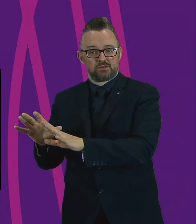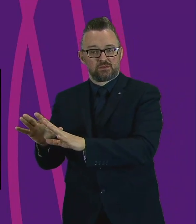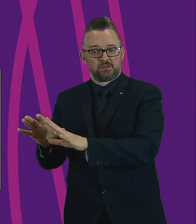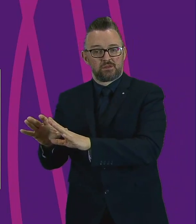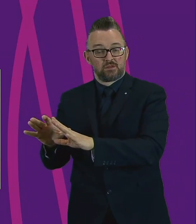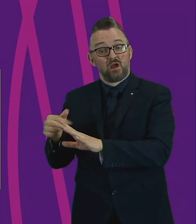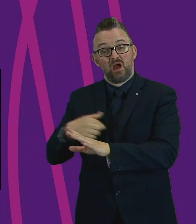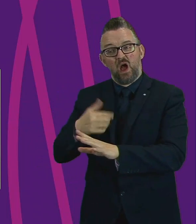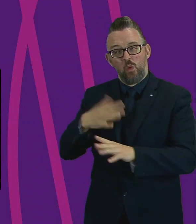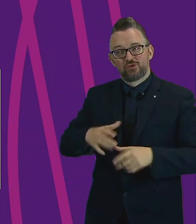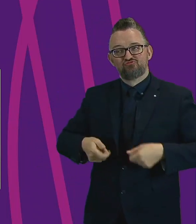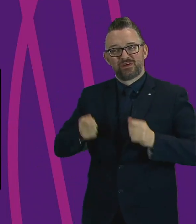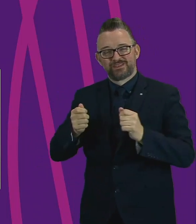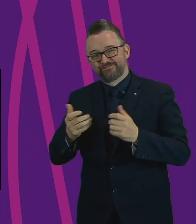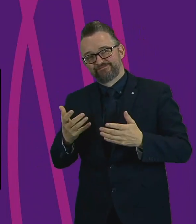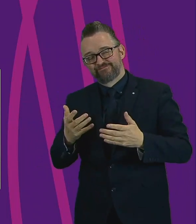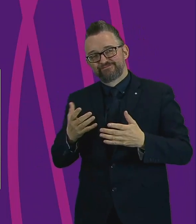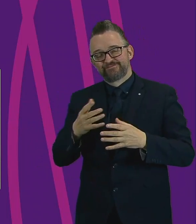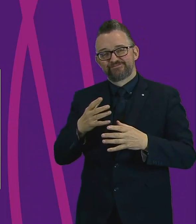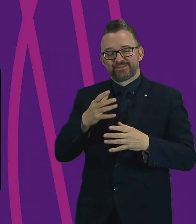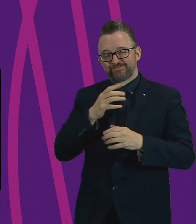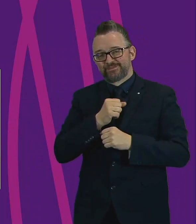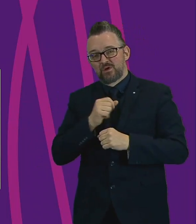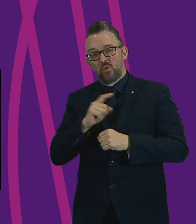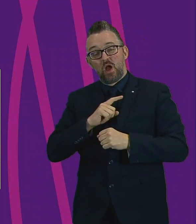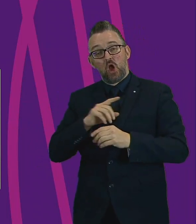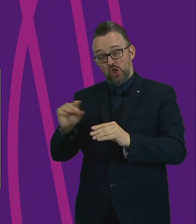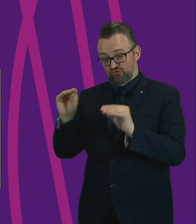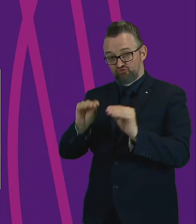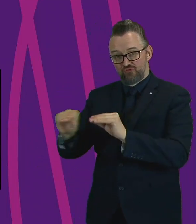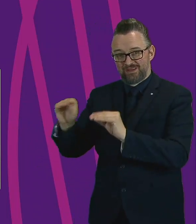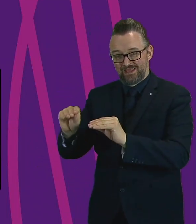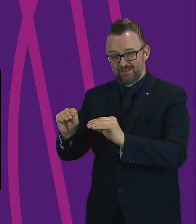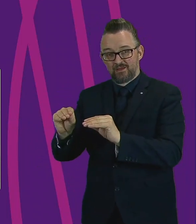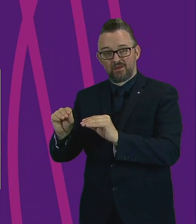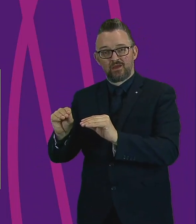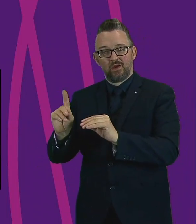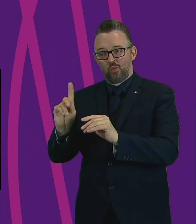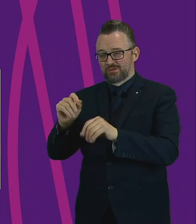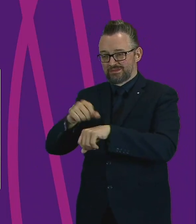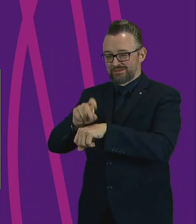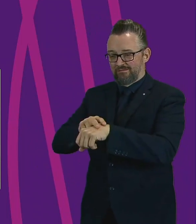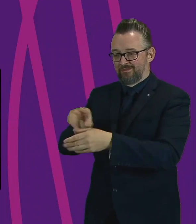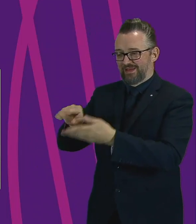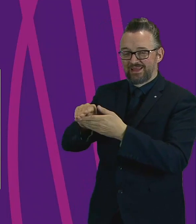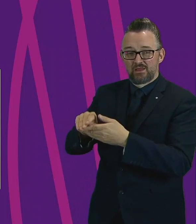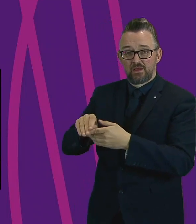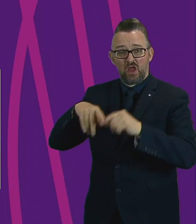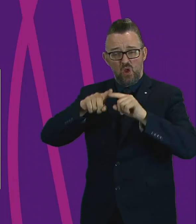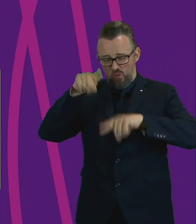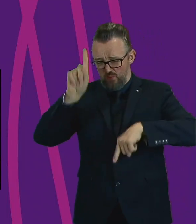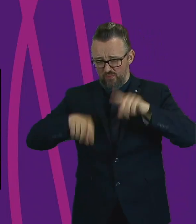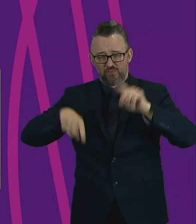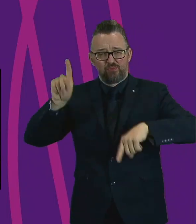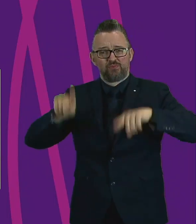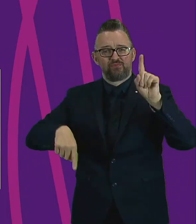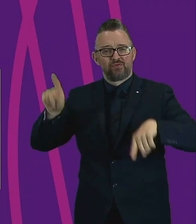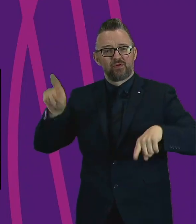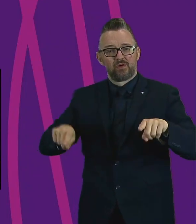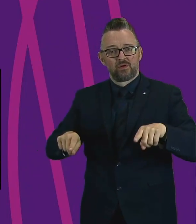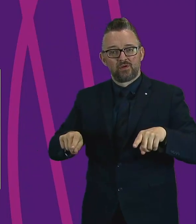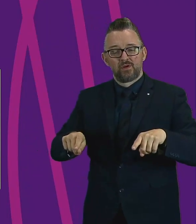that regard is where the training and conditions, they vary tremendously, and everyone who's spoken is absolutely right about care